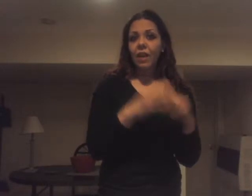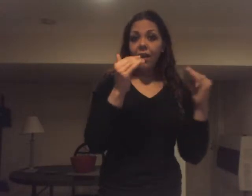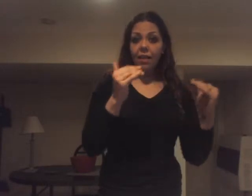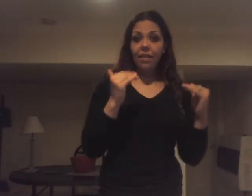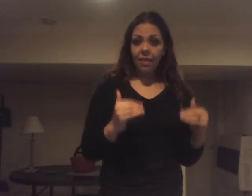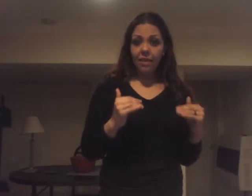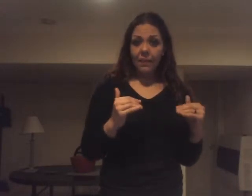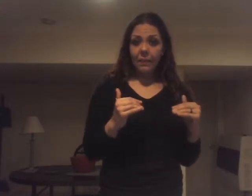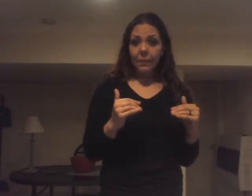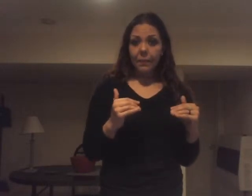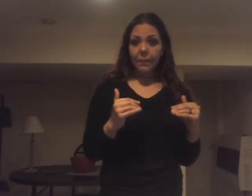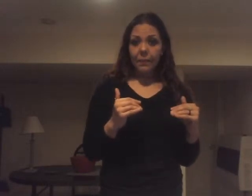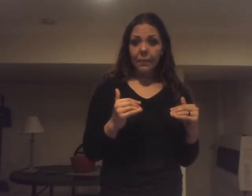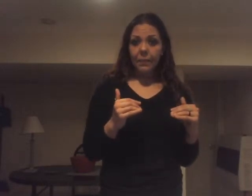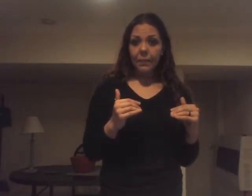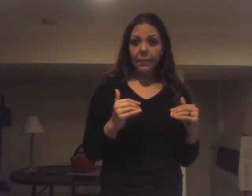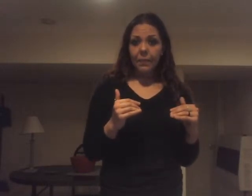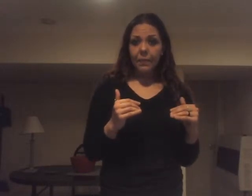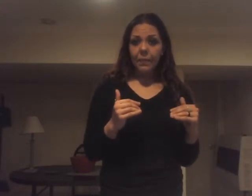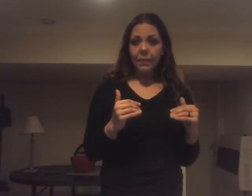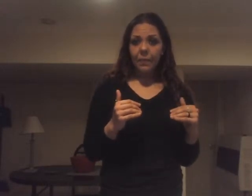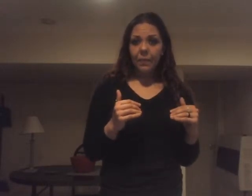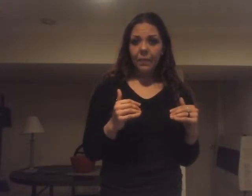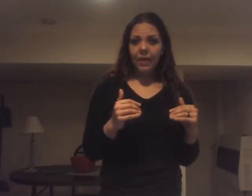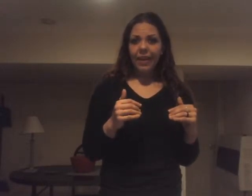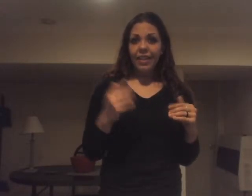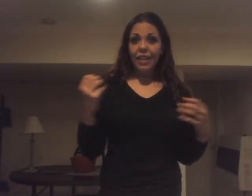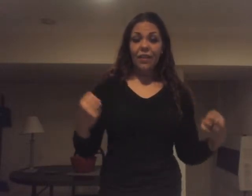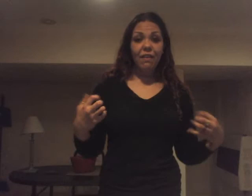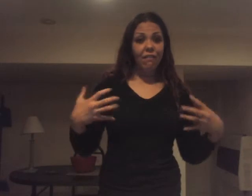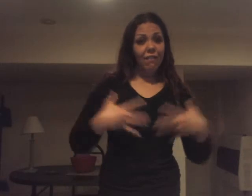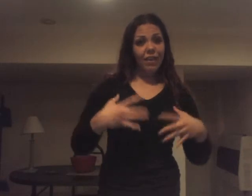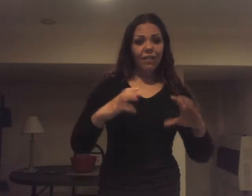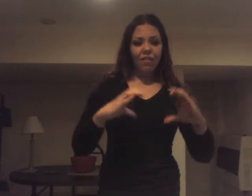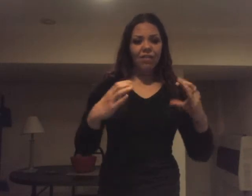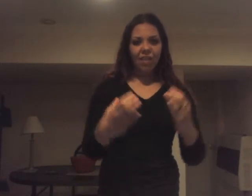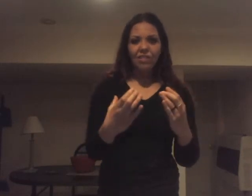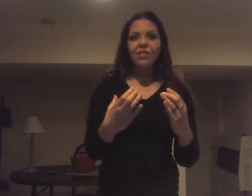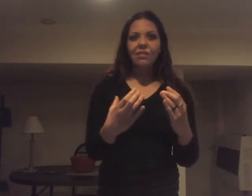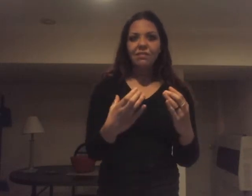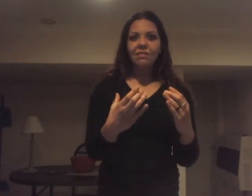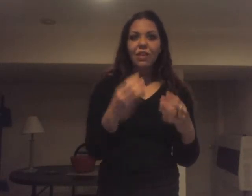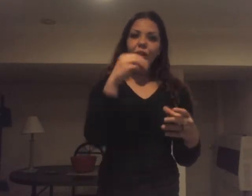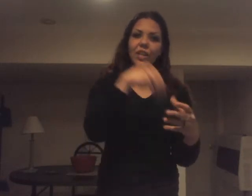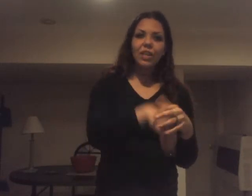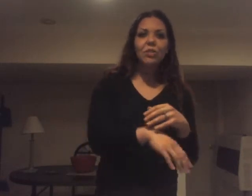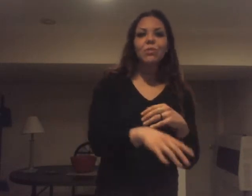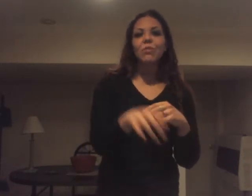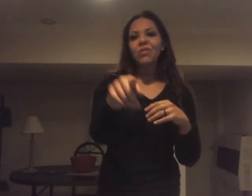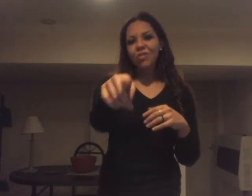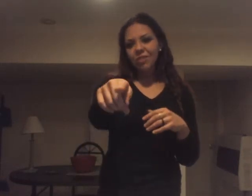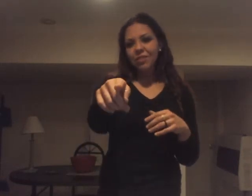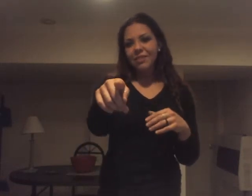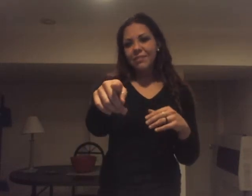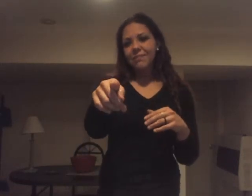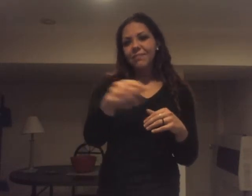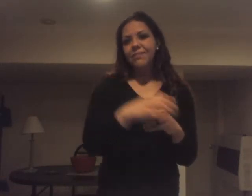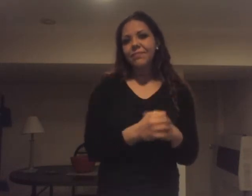is the anxious, fearful cluster, which includes avoidant, dependent,